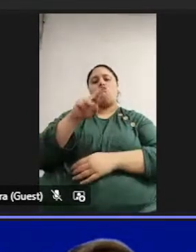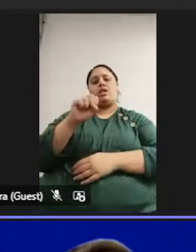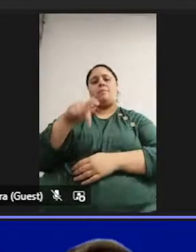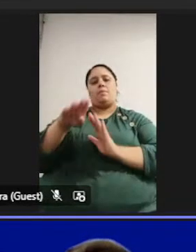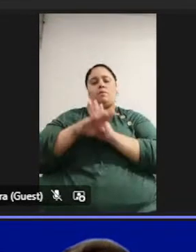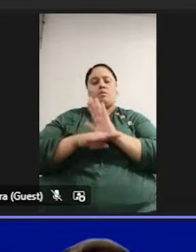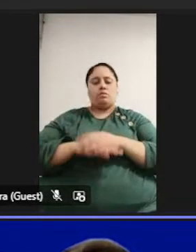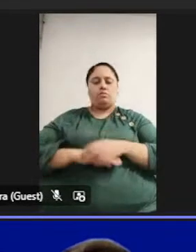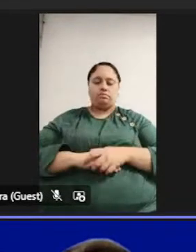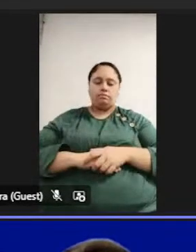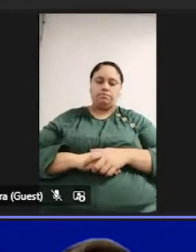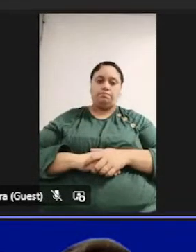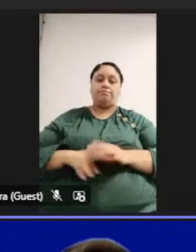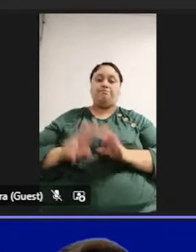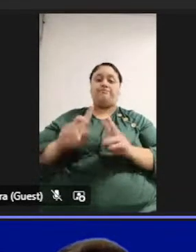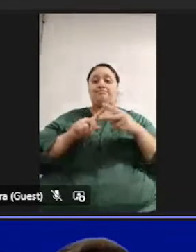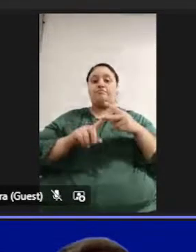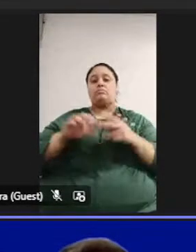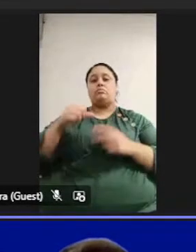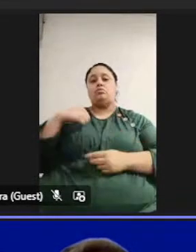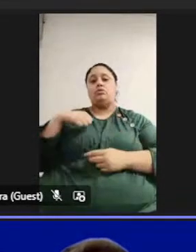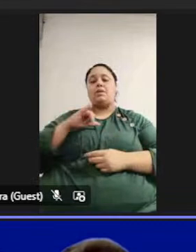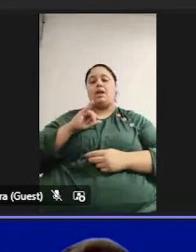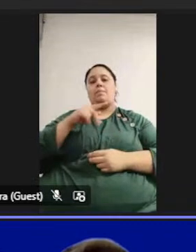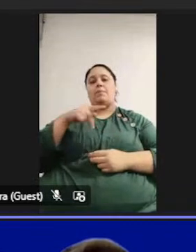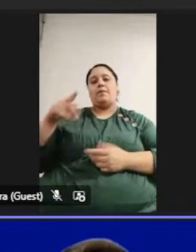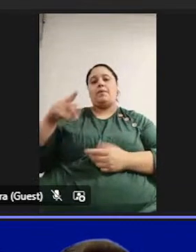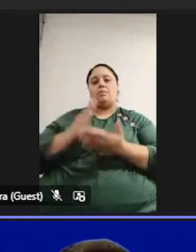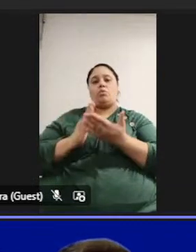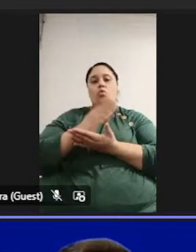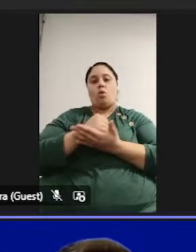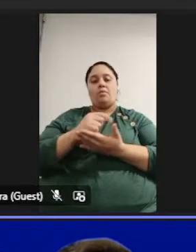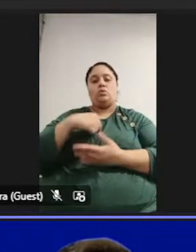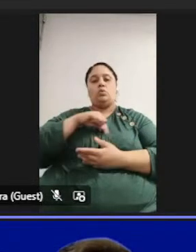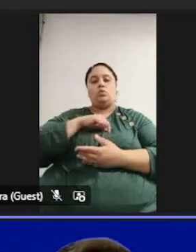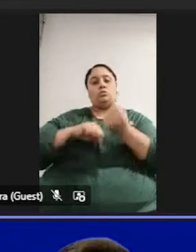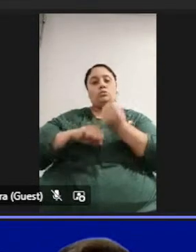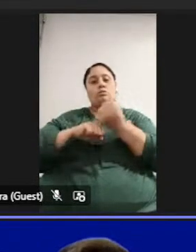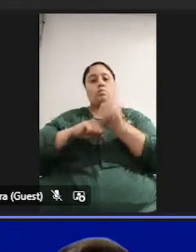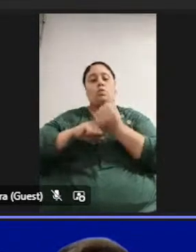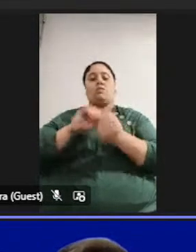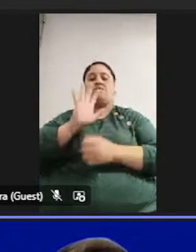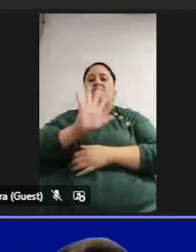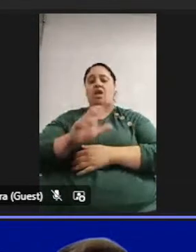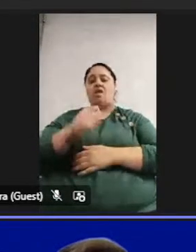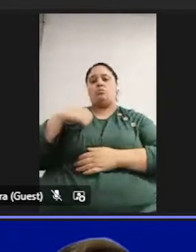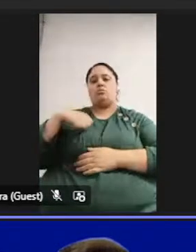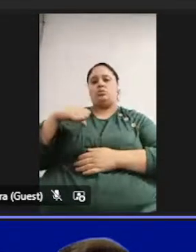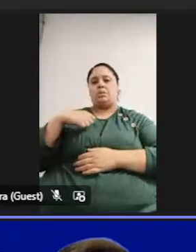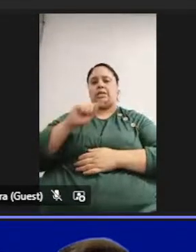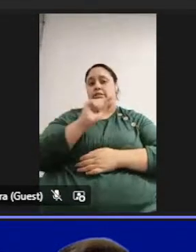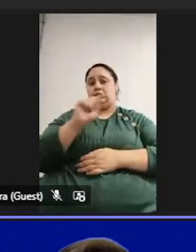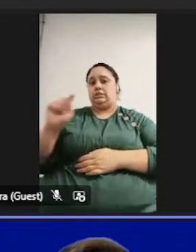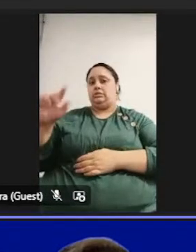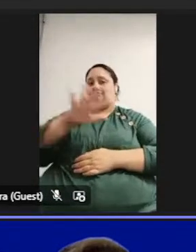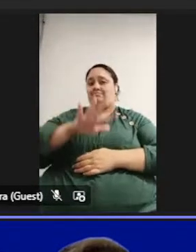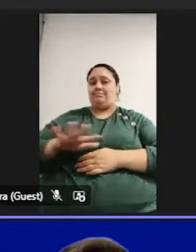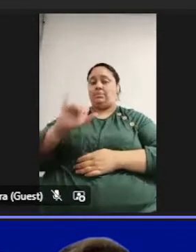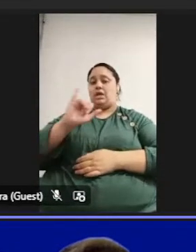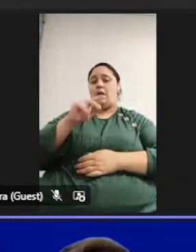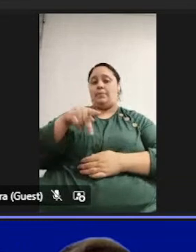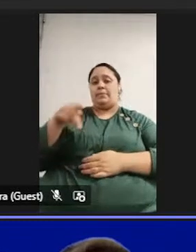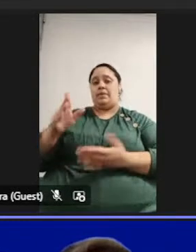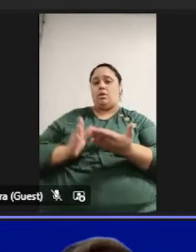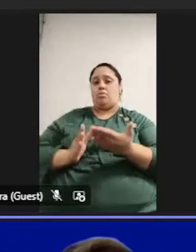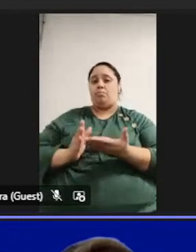Secondly, municipal IPP procurement, where we've been supporting five municipalities around IPP procurement, with more